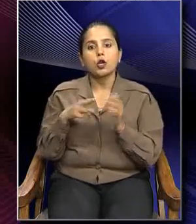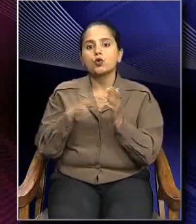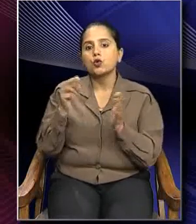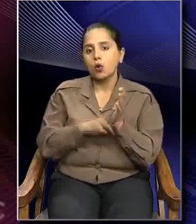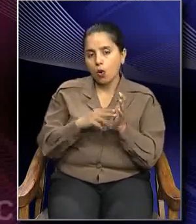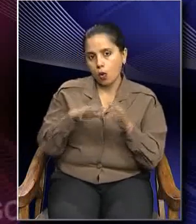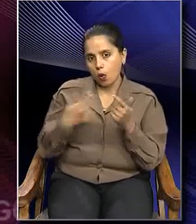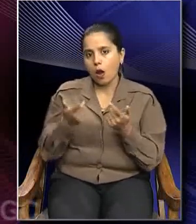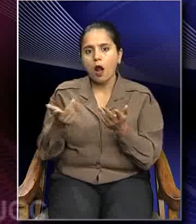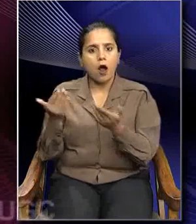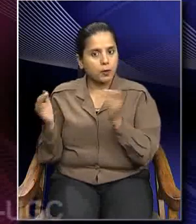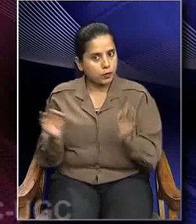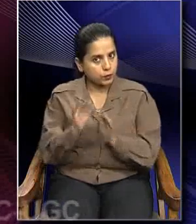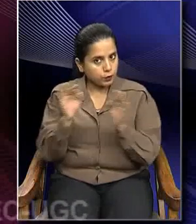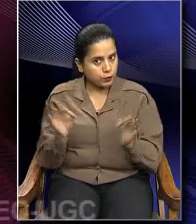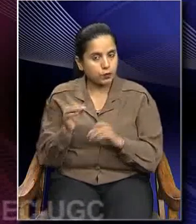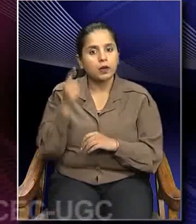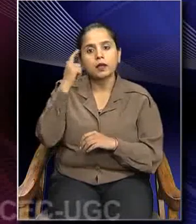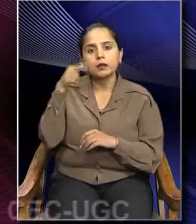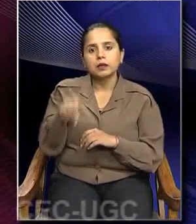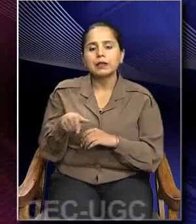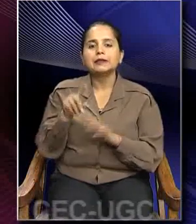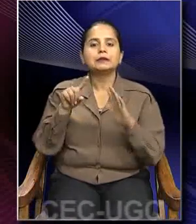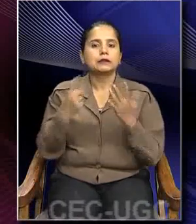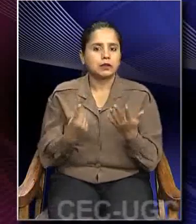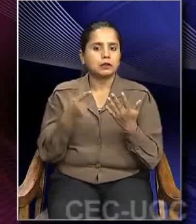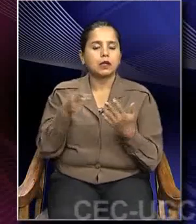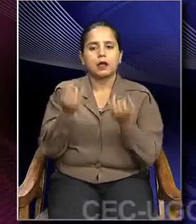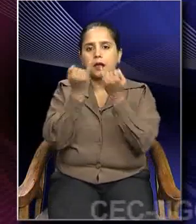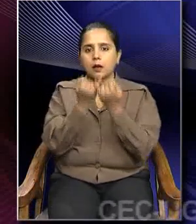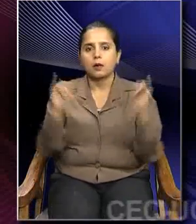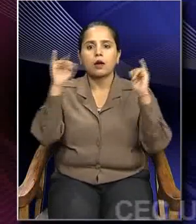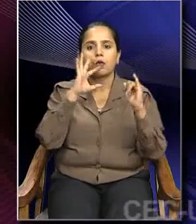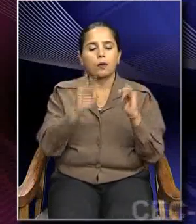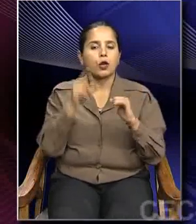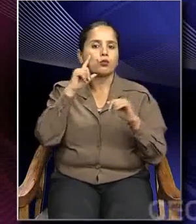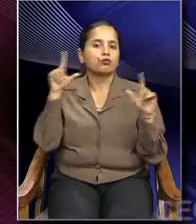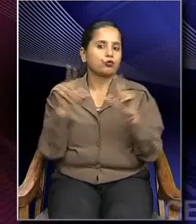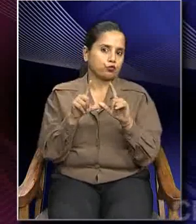or anupalabdhi as the sixth independent praman,